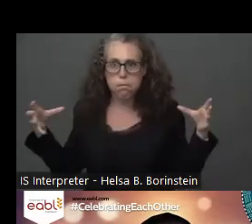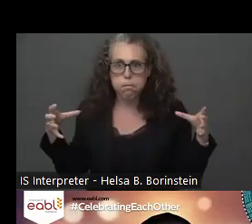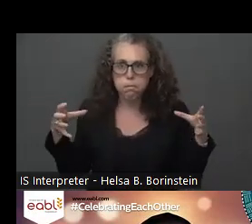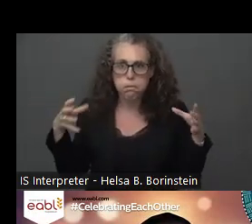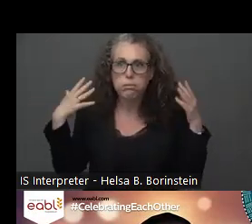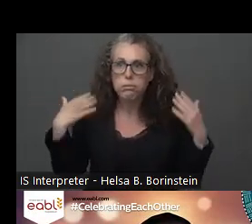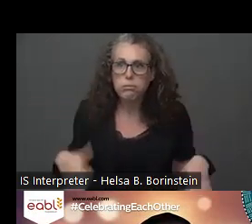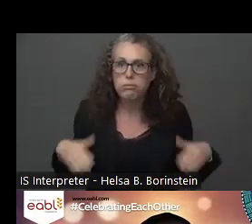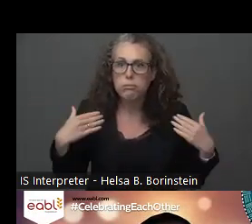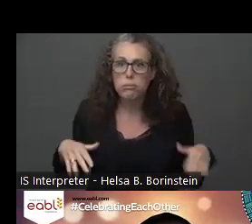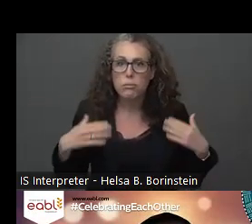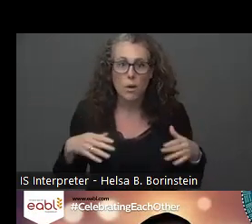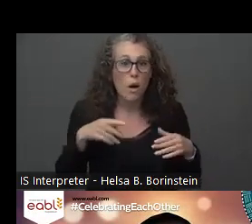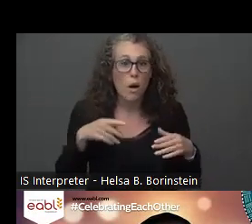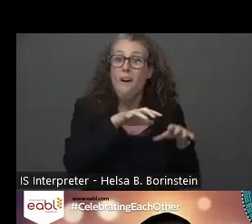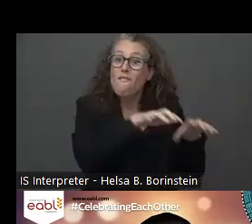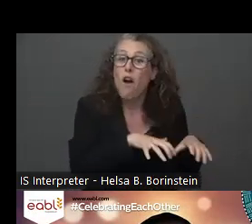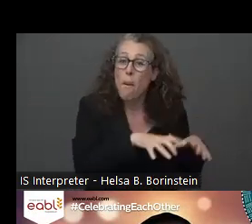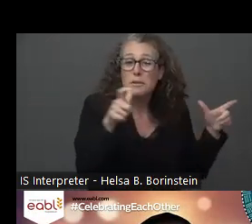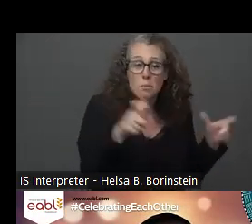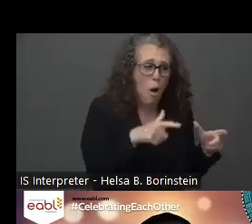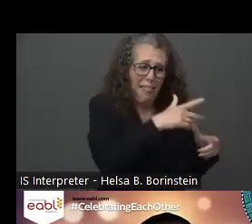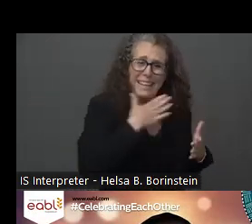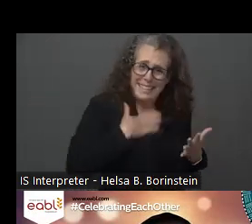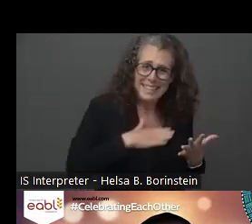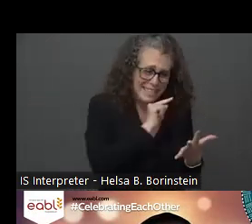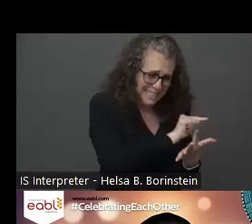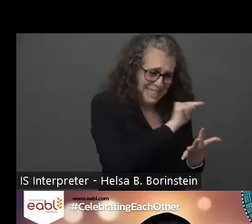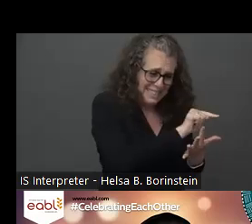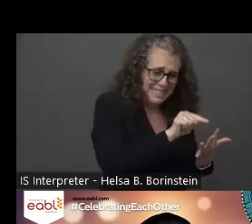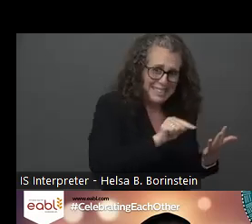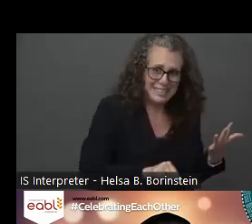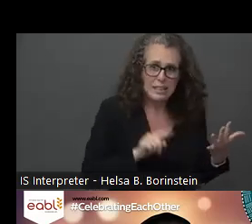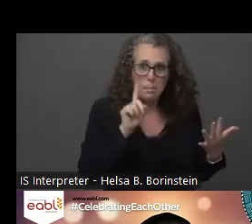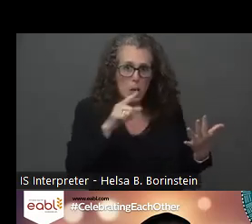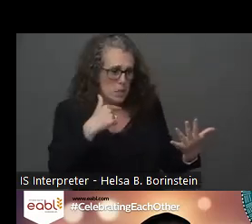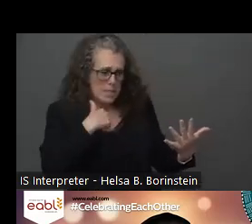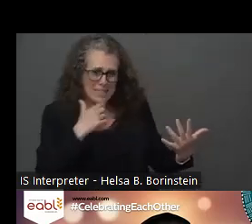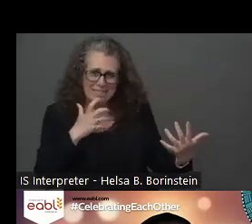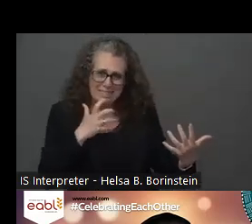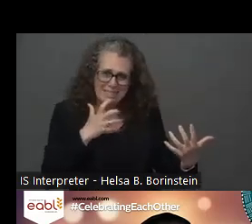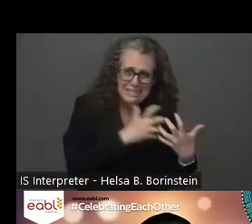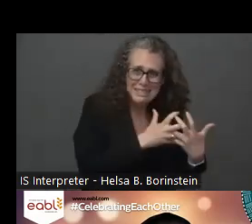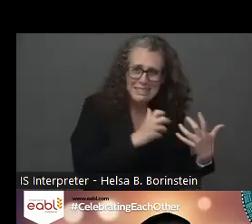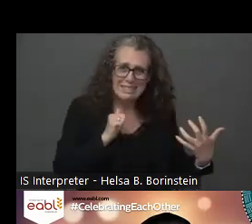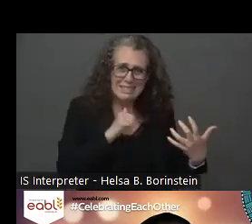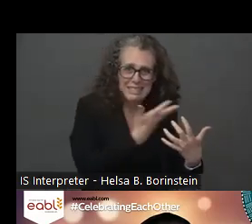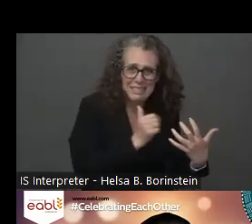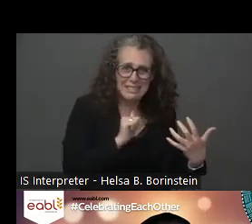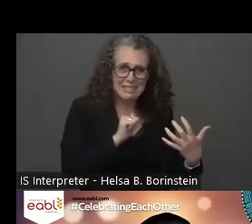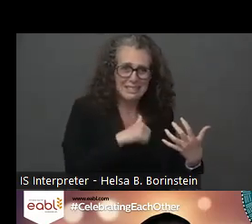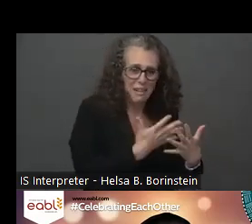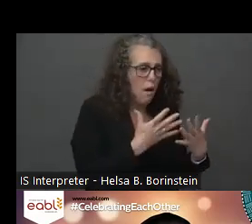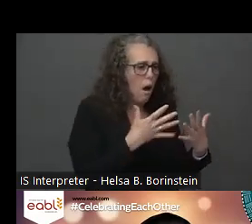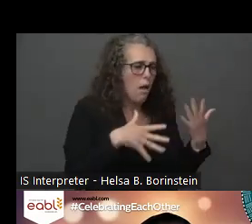have many needs, but if we have played our part in meeting a part of those needs, then we would have made the society way better